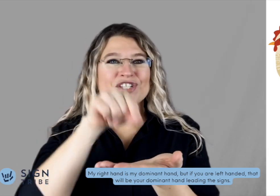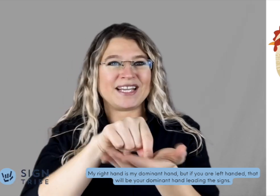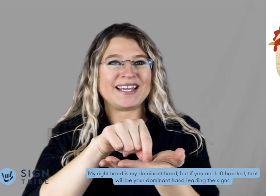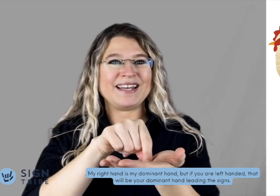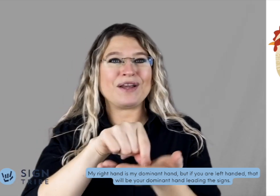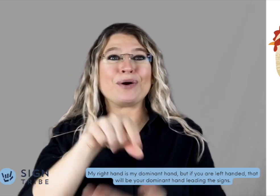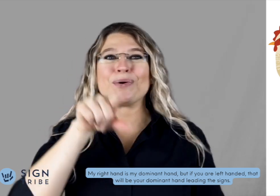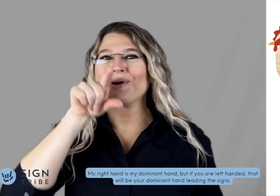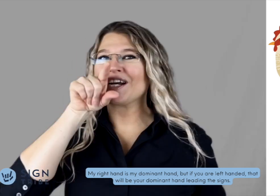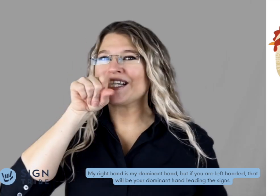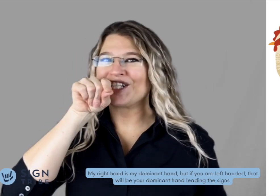Chicken or chicken.